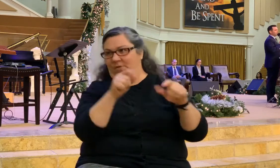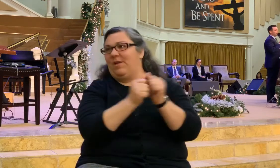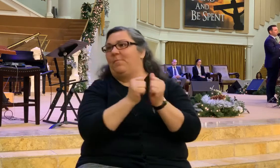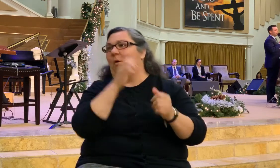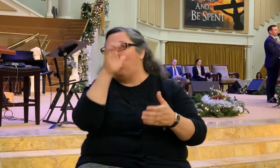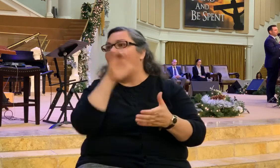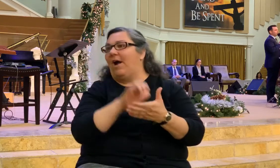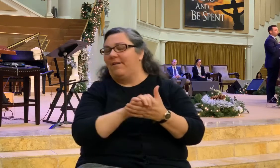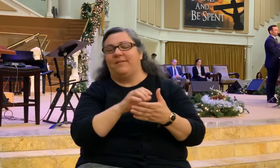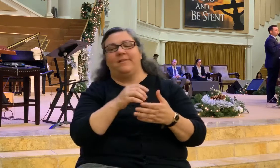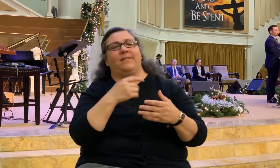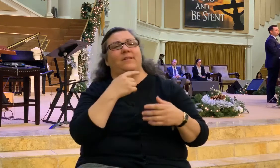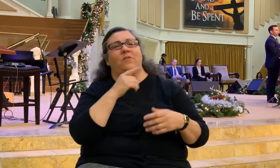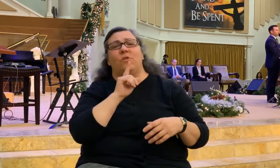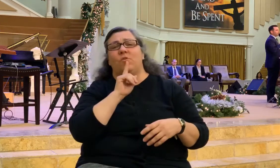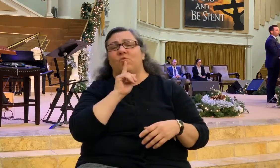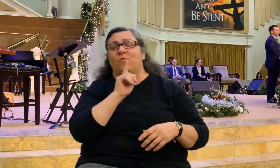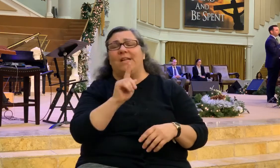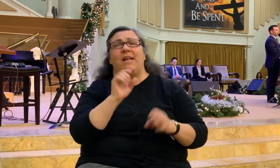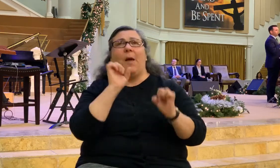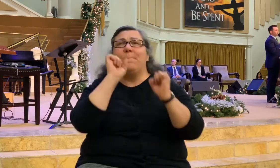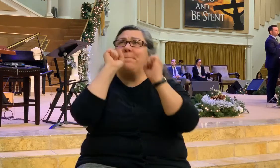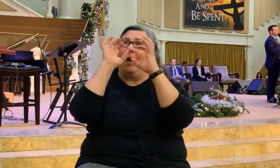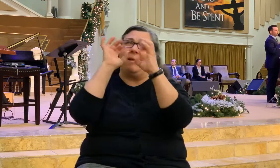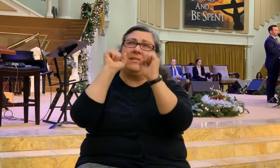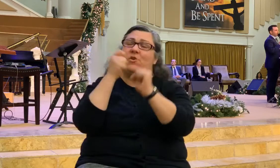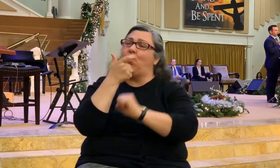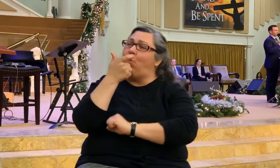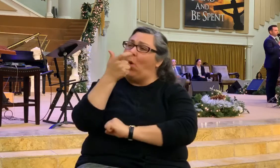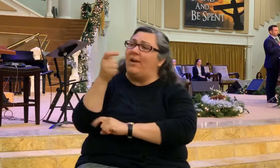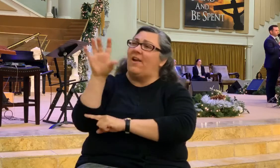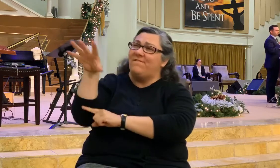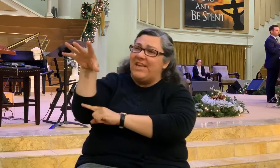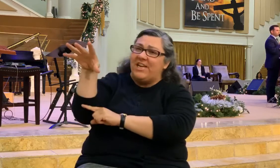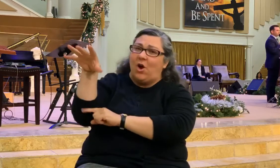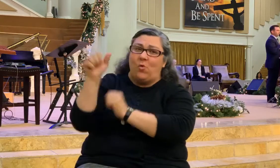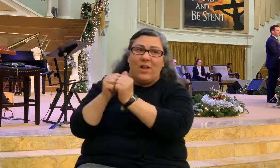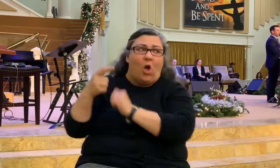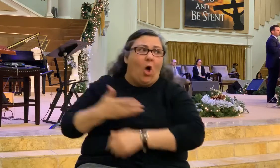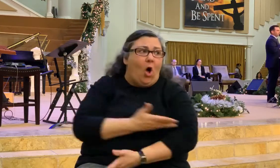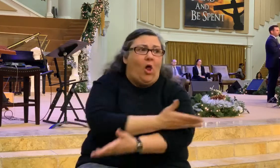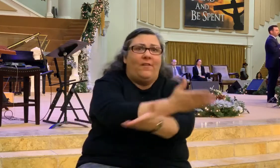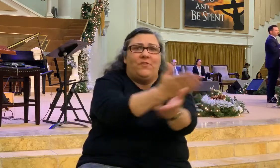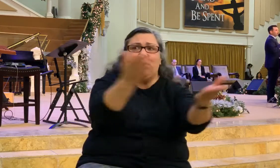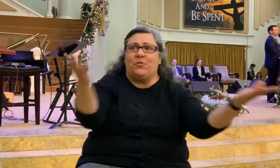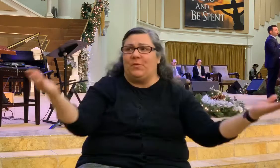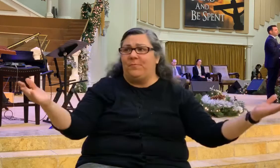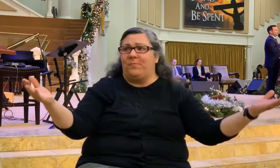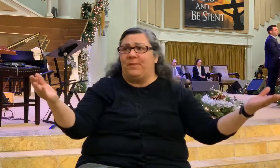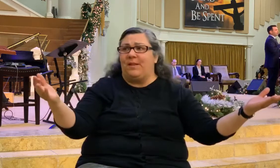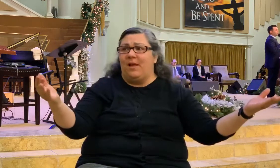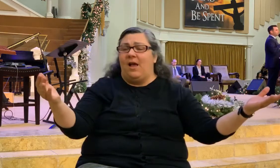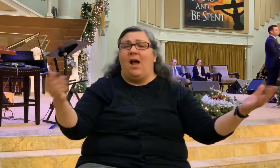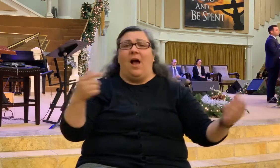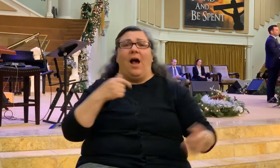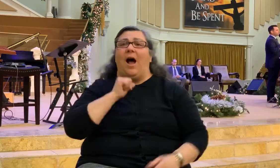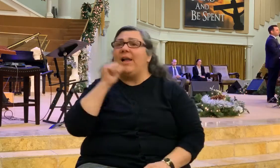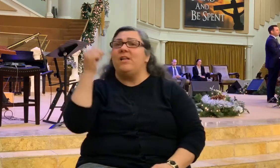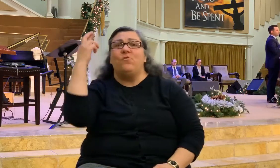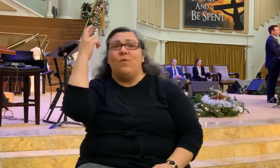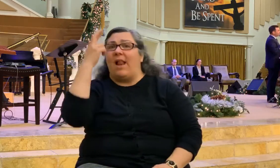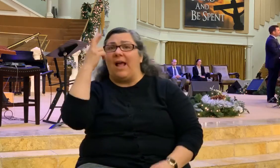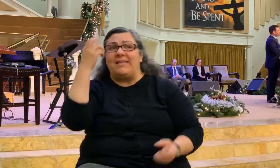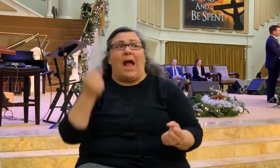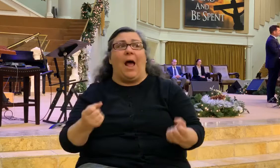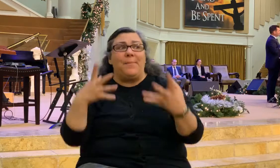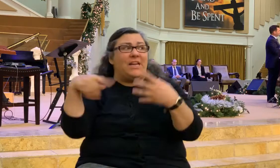it was to be able to watch that video with you guys. Because I didn't realize how many of you